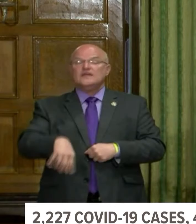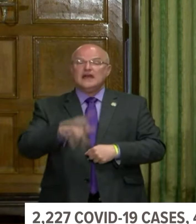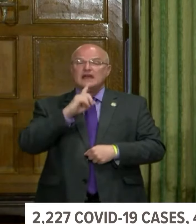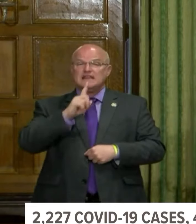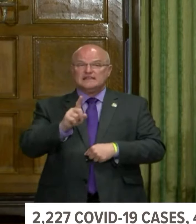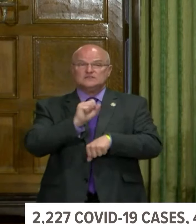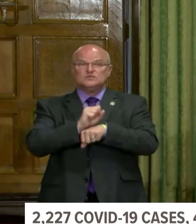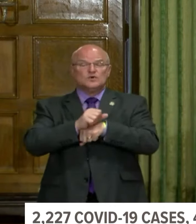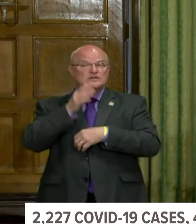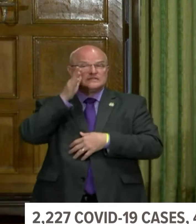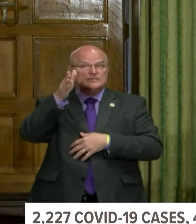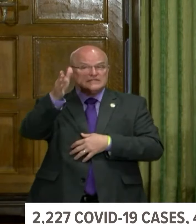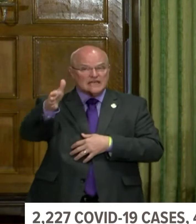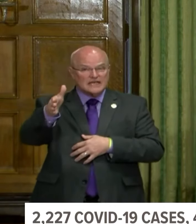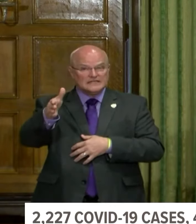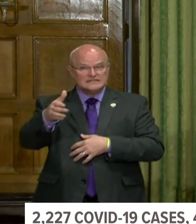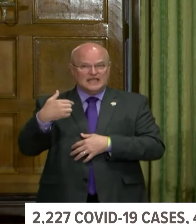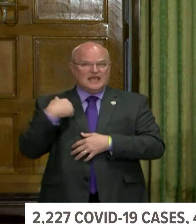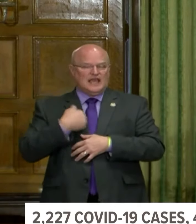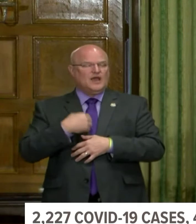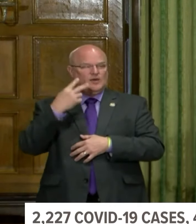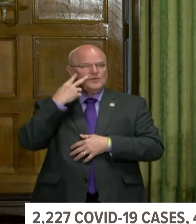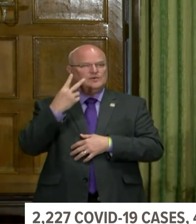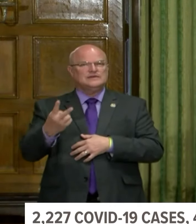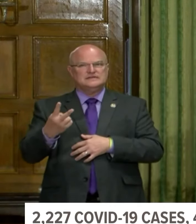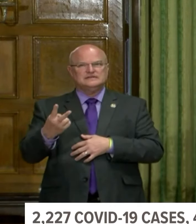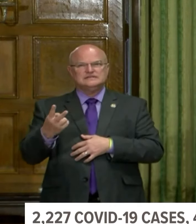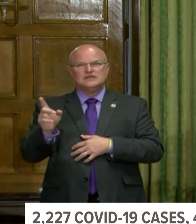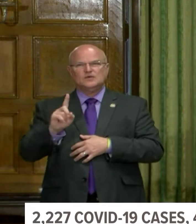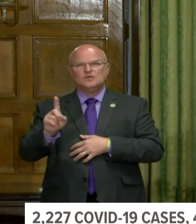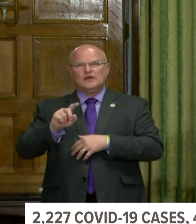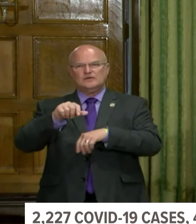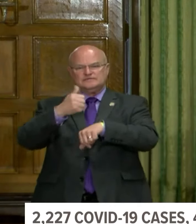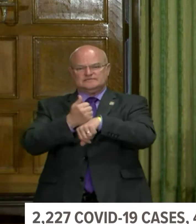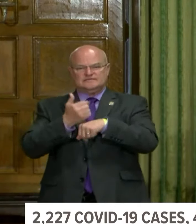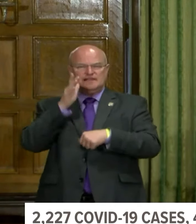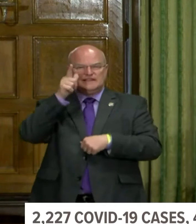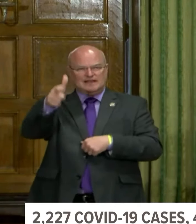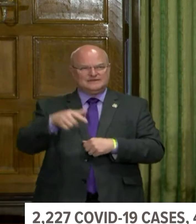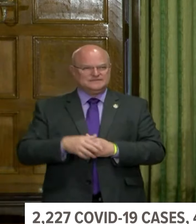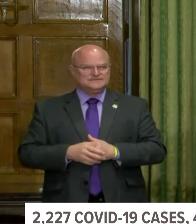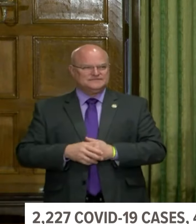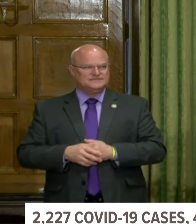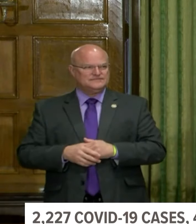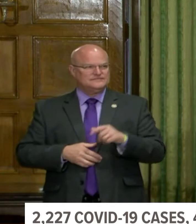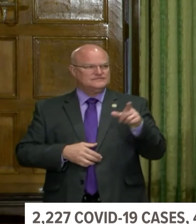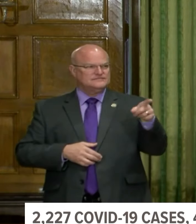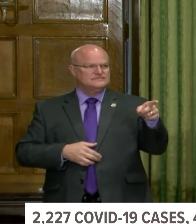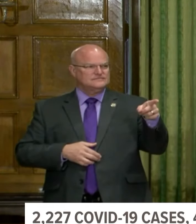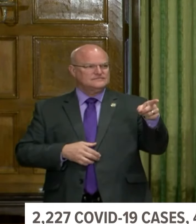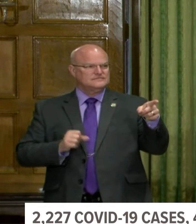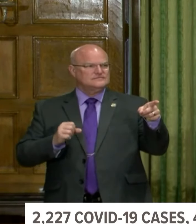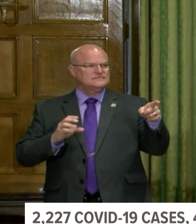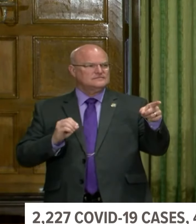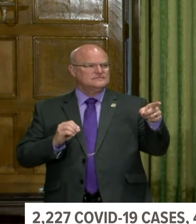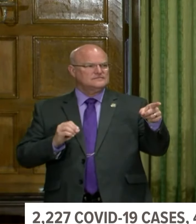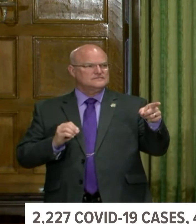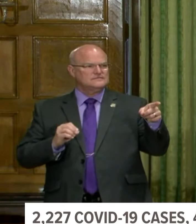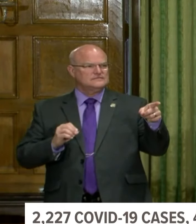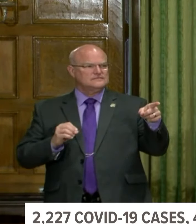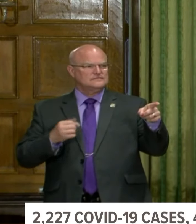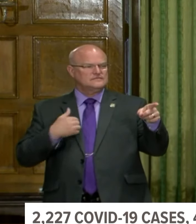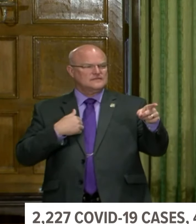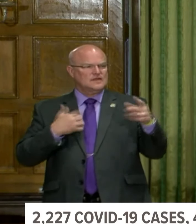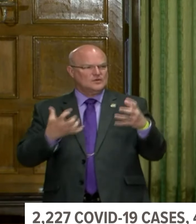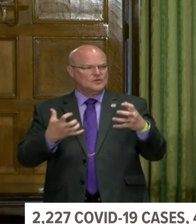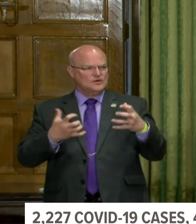is work to be done, and we'll see where we land on that. Yes, ma'am. So I wanted to get